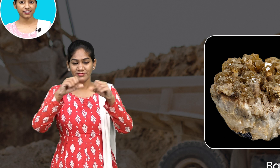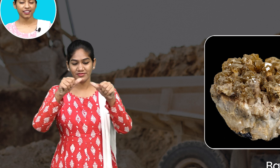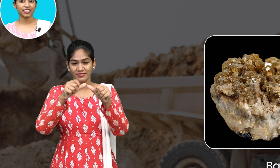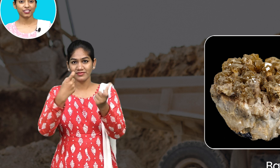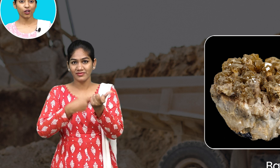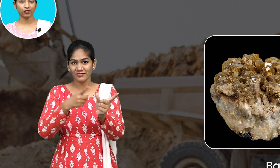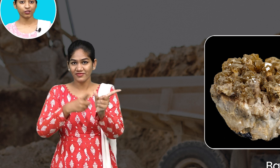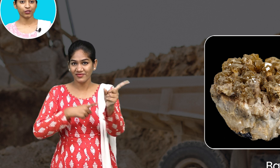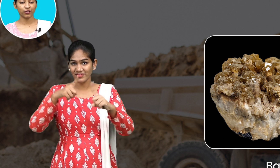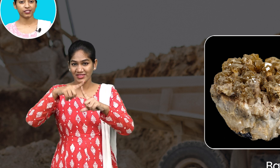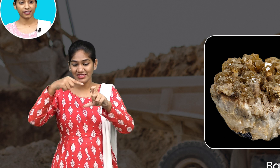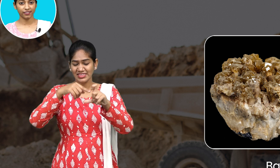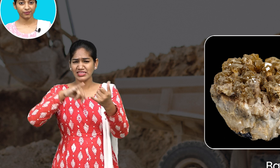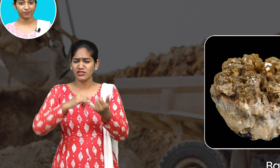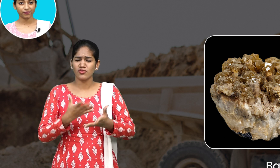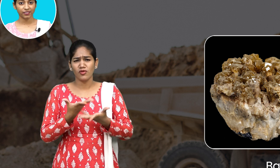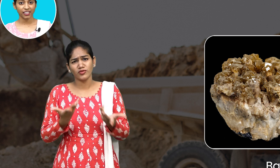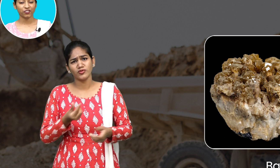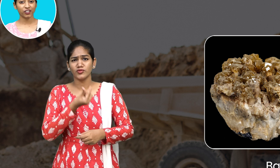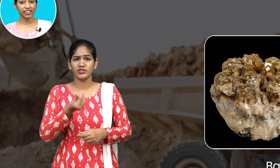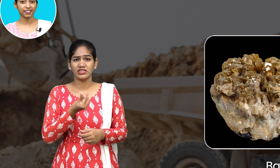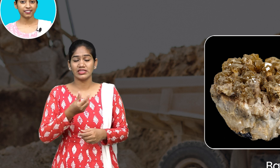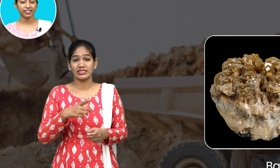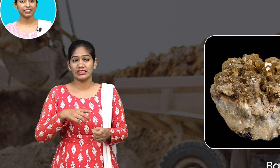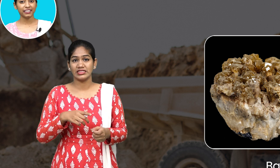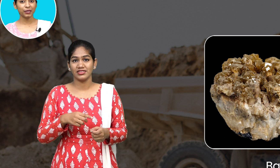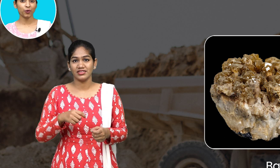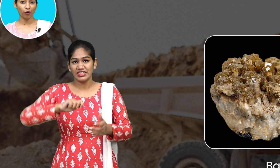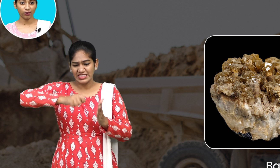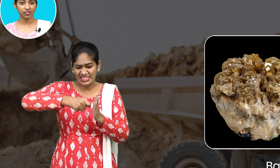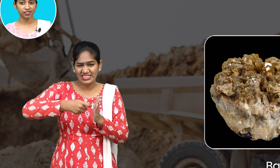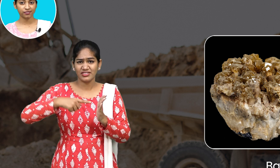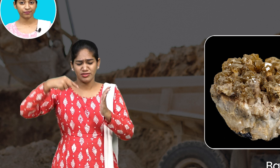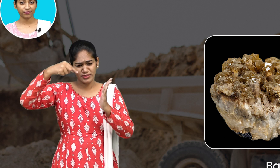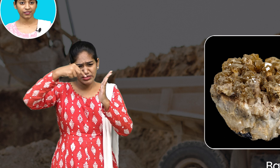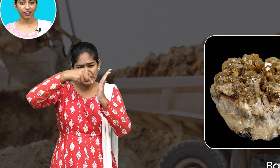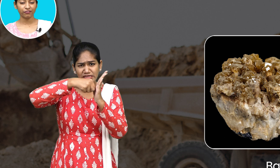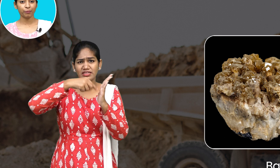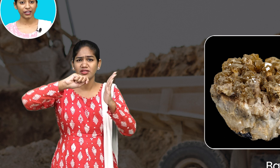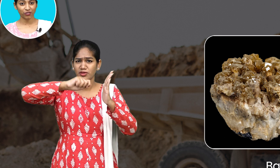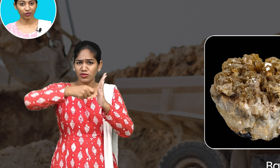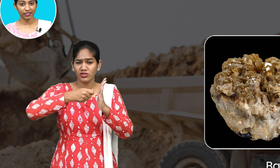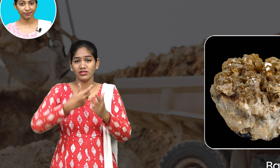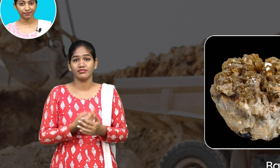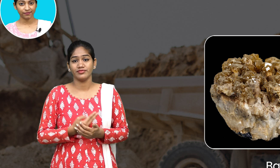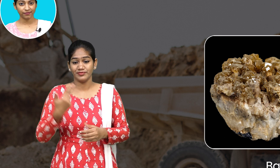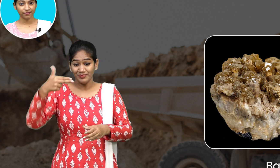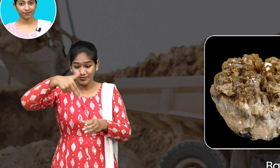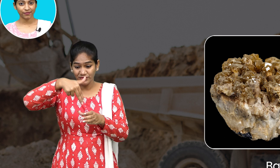Barytes is also used in drilling deep holes for